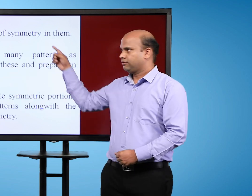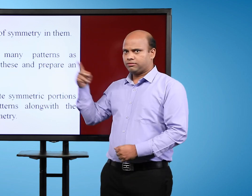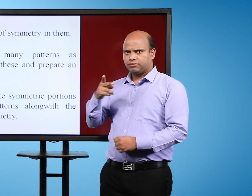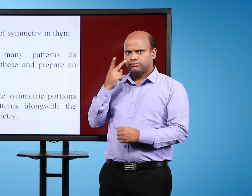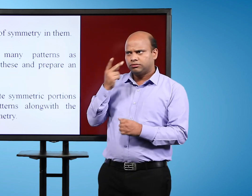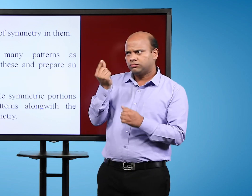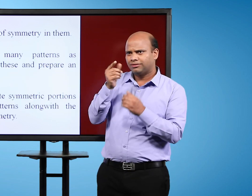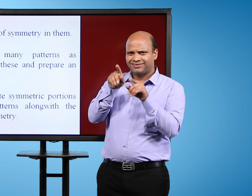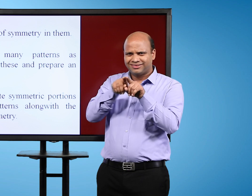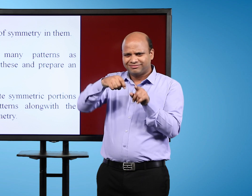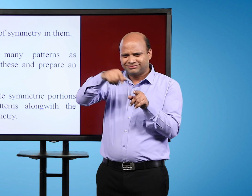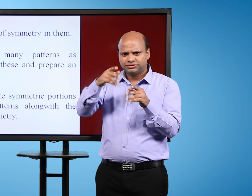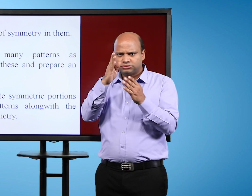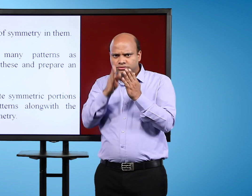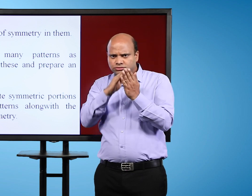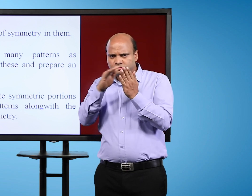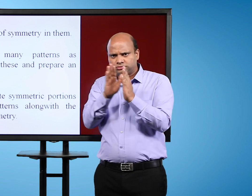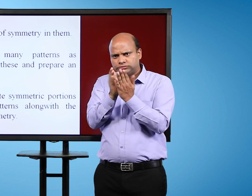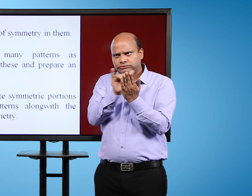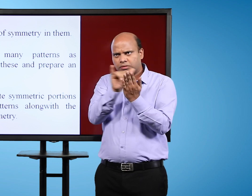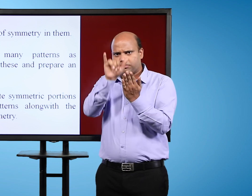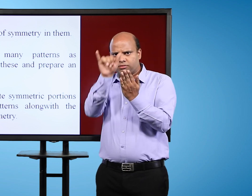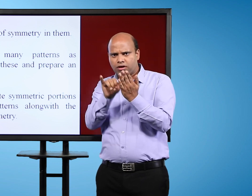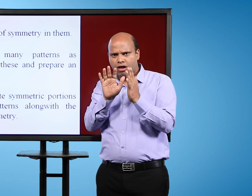Note the use of symmetry in them.